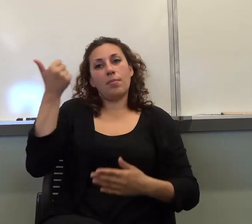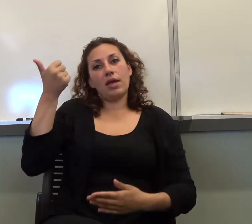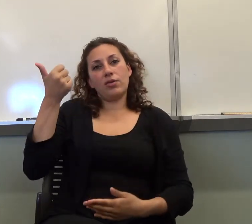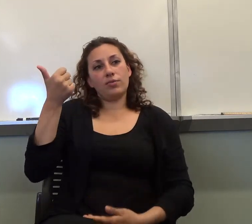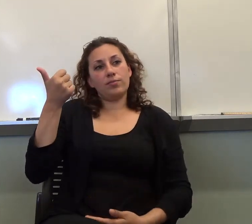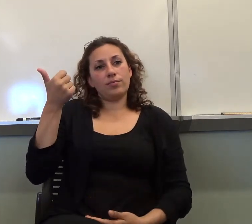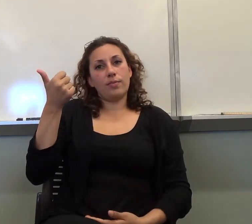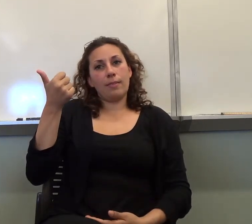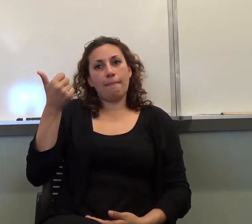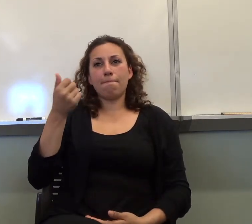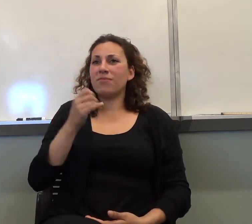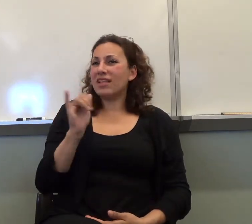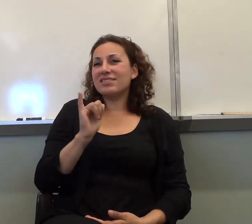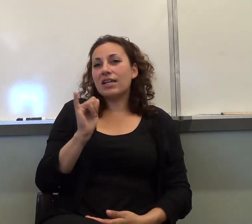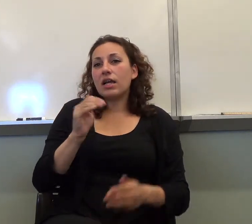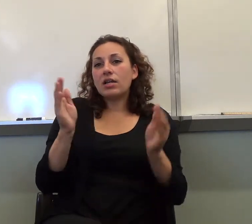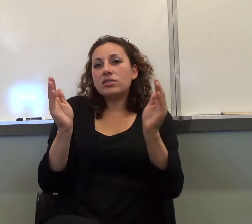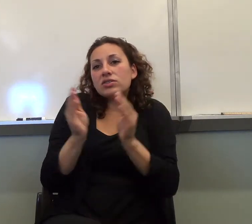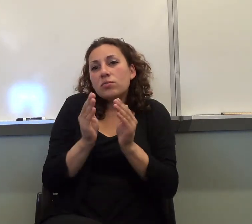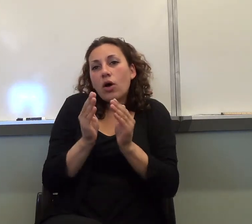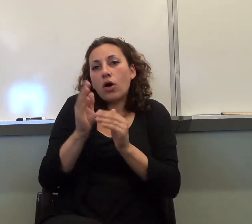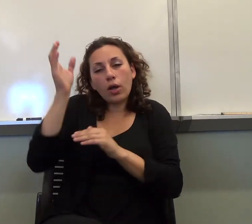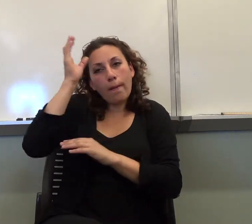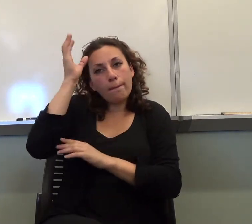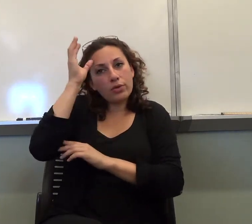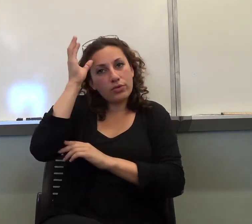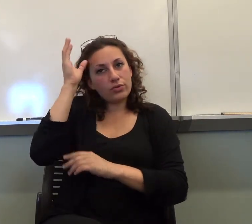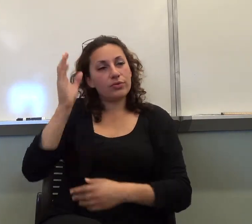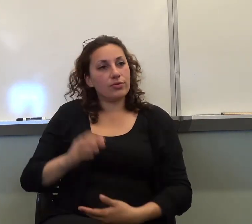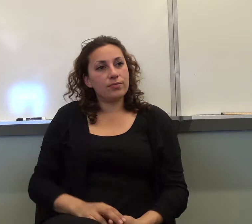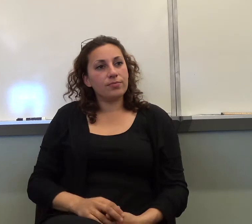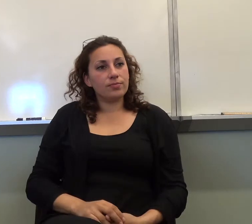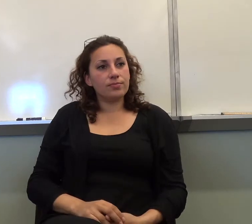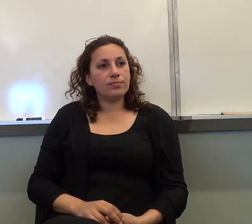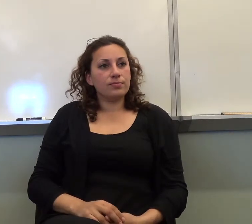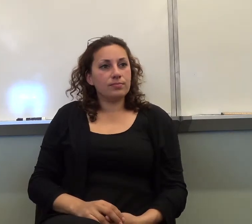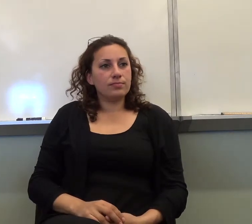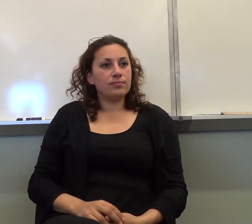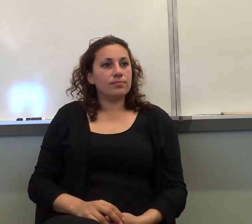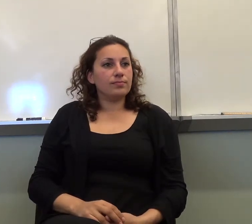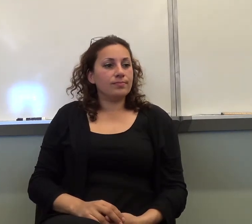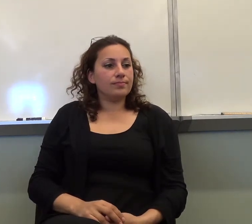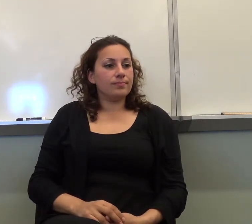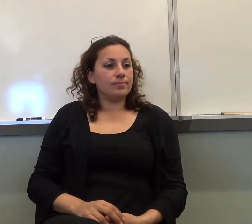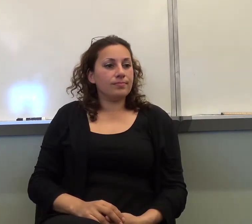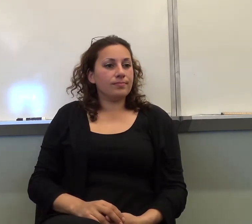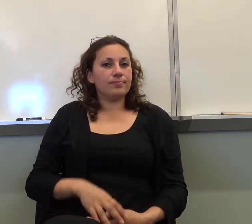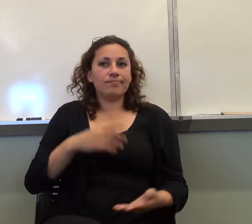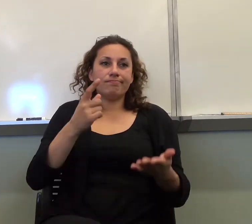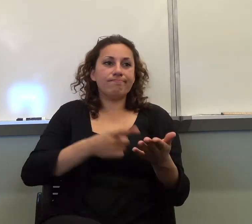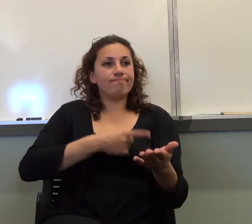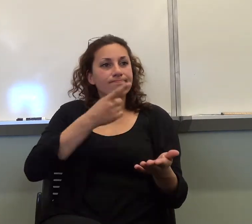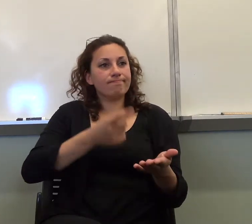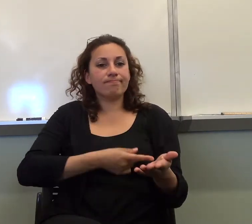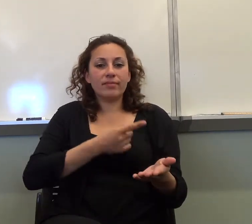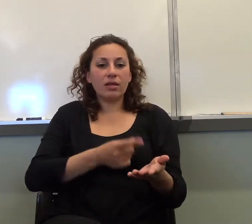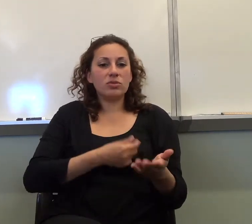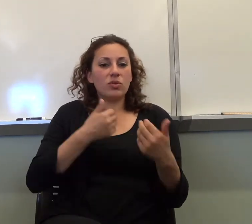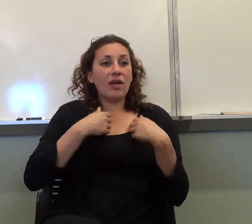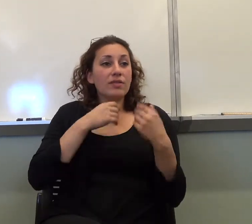basically little computers. Once in a while, we get calculators, even from the big